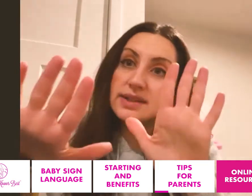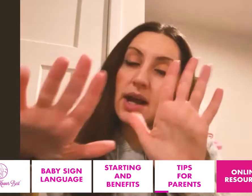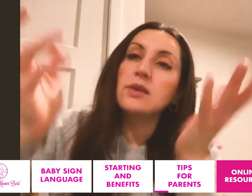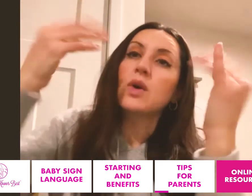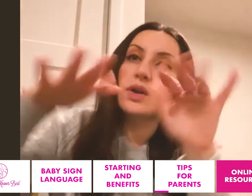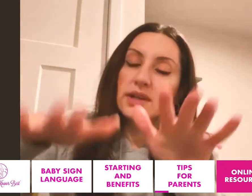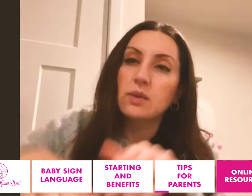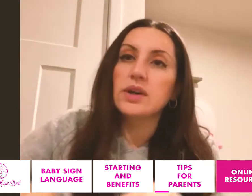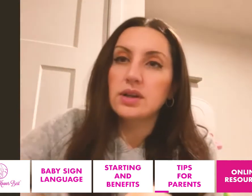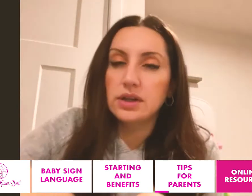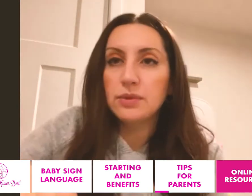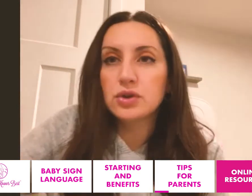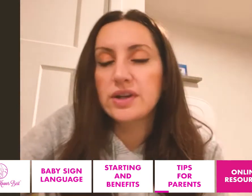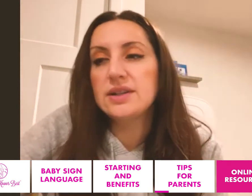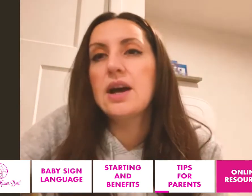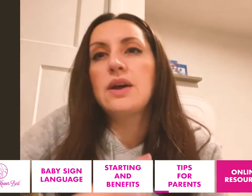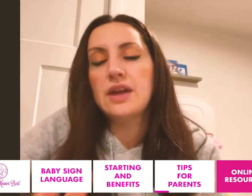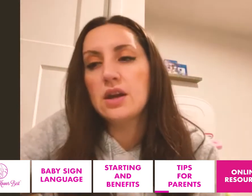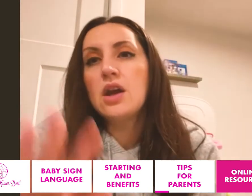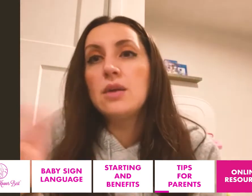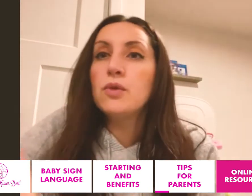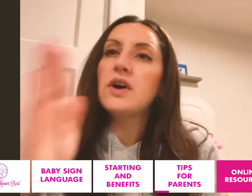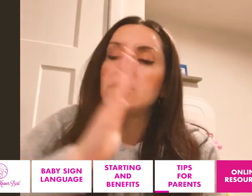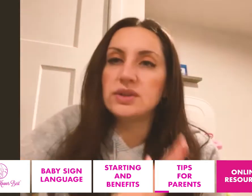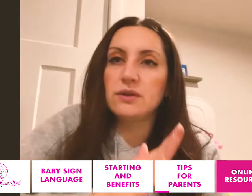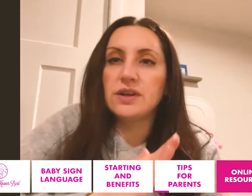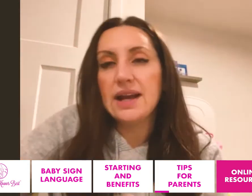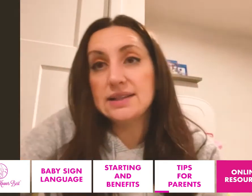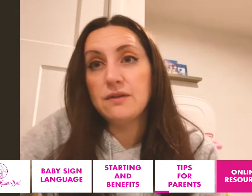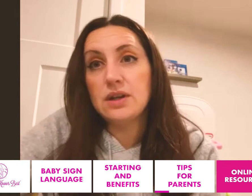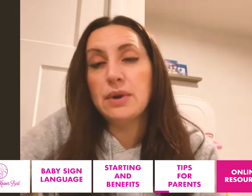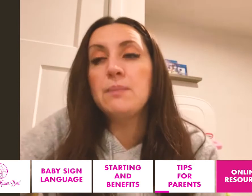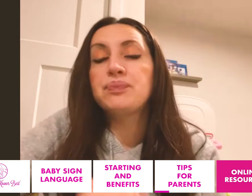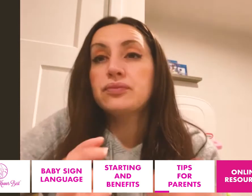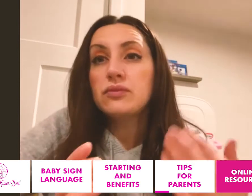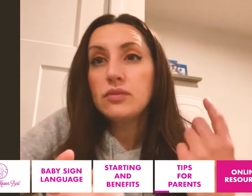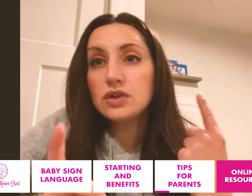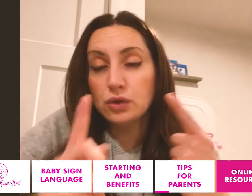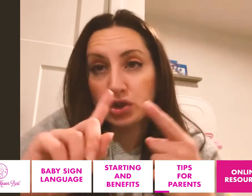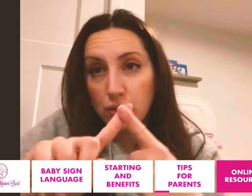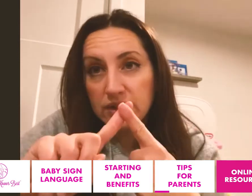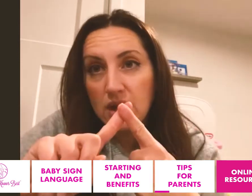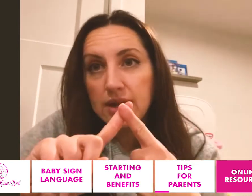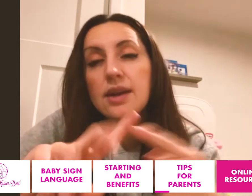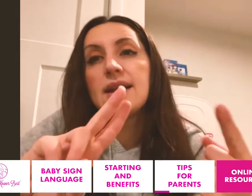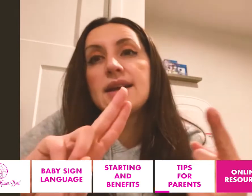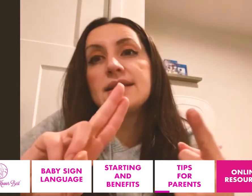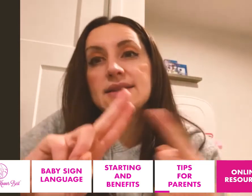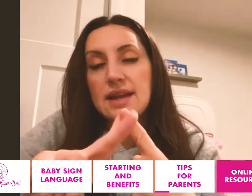done. We're going to clean up your toys now, and then move on to a different activity. But so show the sign, say the